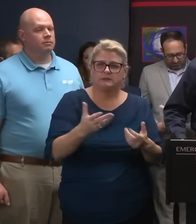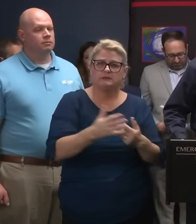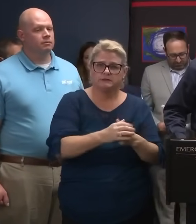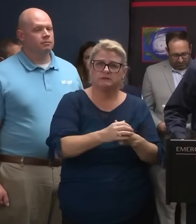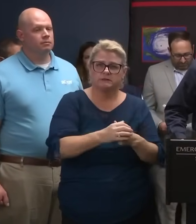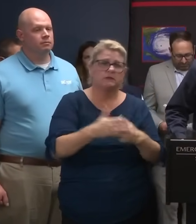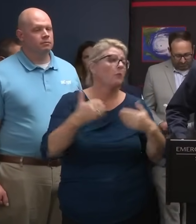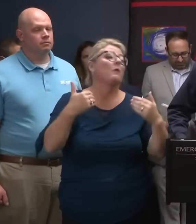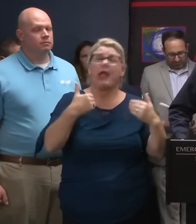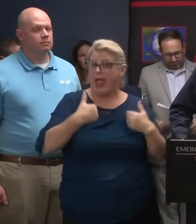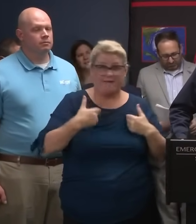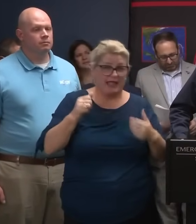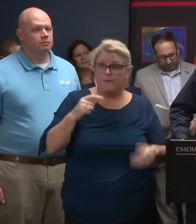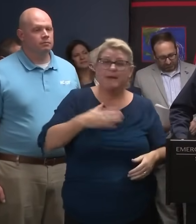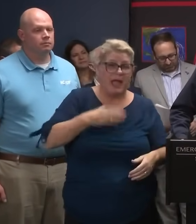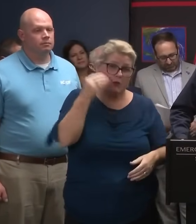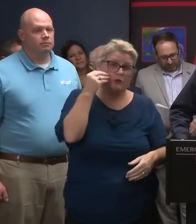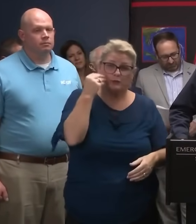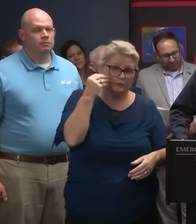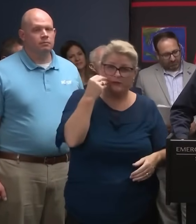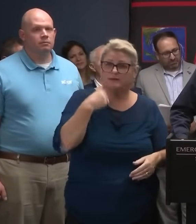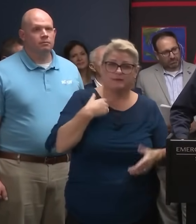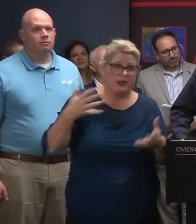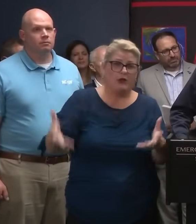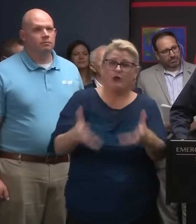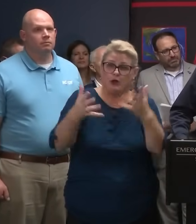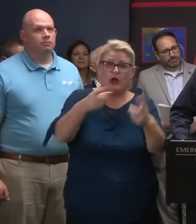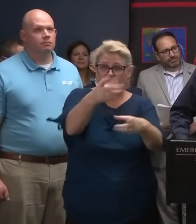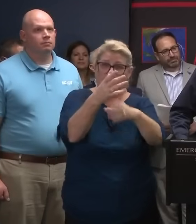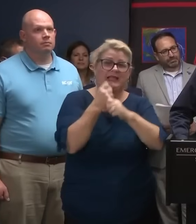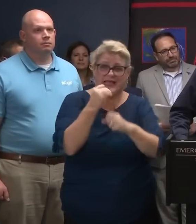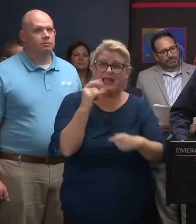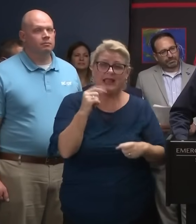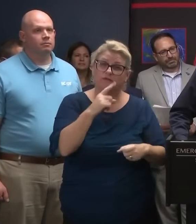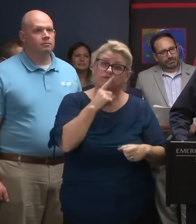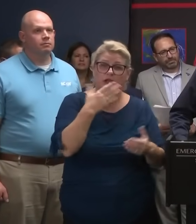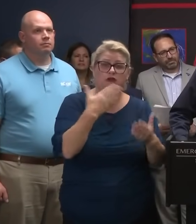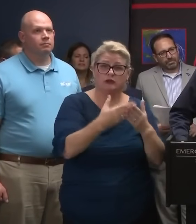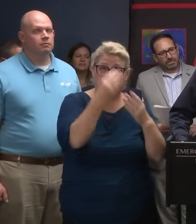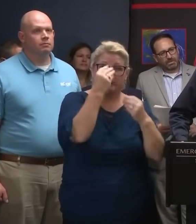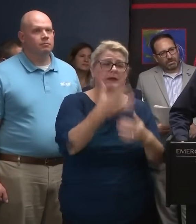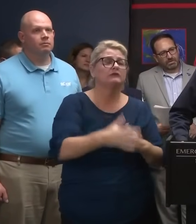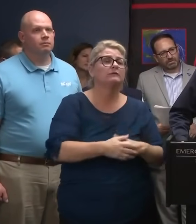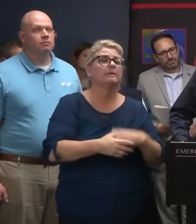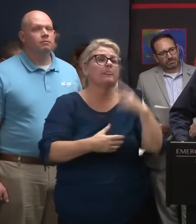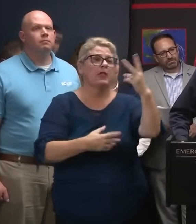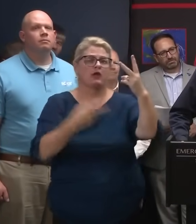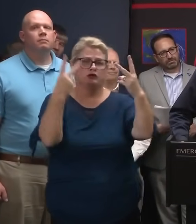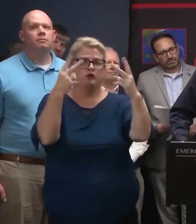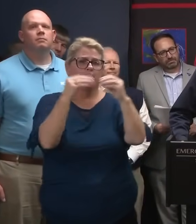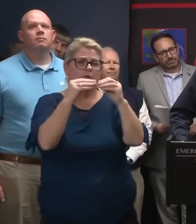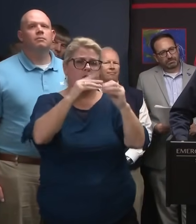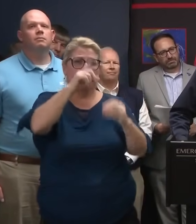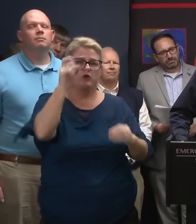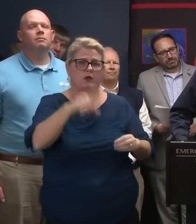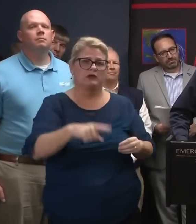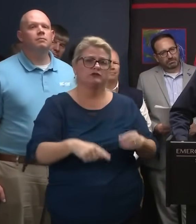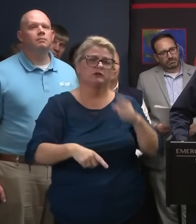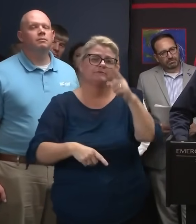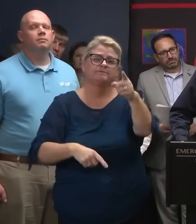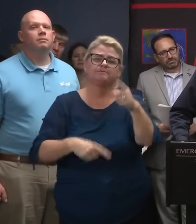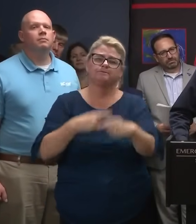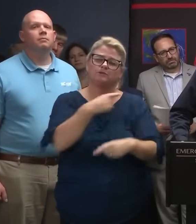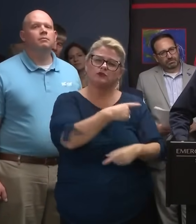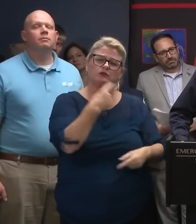we got them at the house. I urge everybody to get a copy of that. It's good. Two more questions if you'll have them. When it comes to,